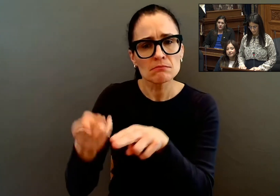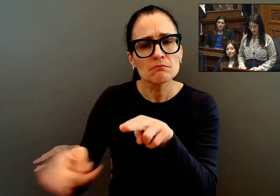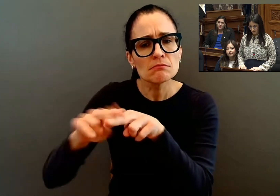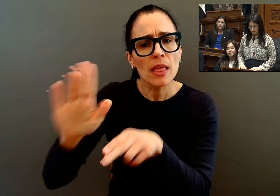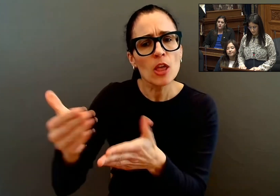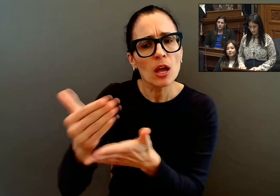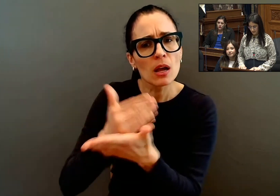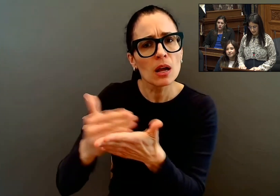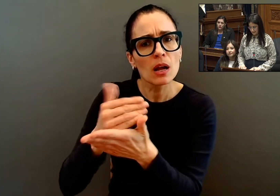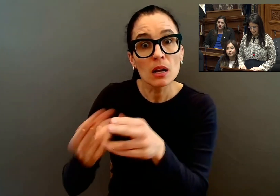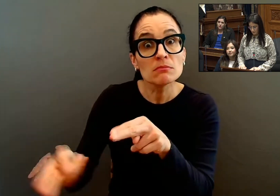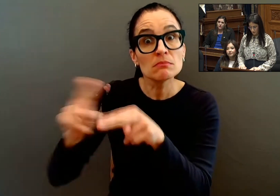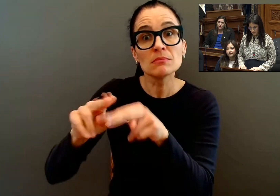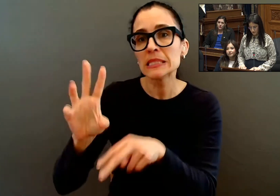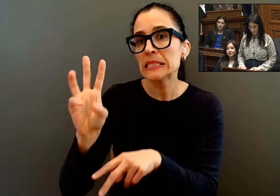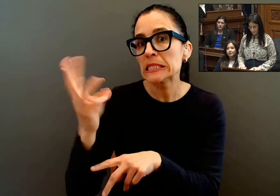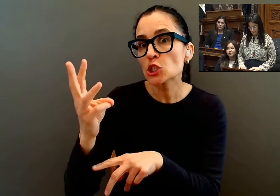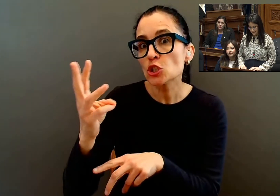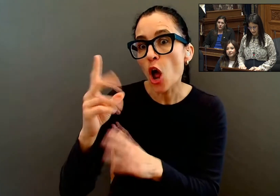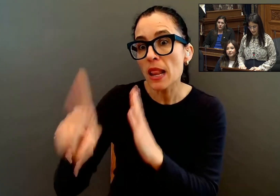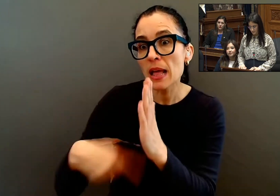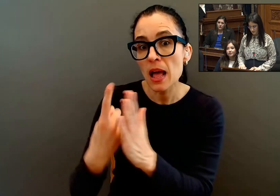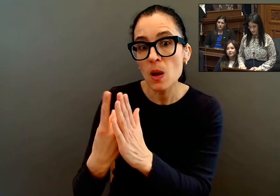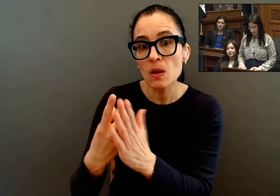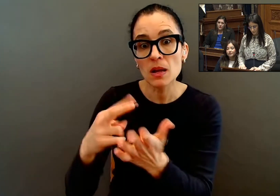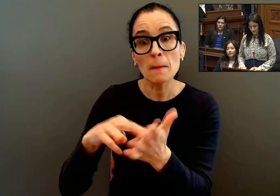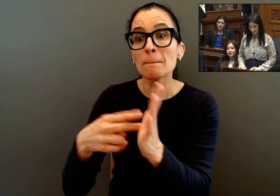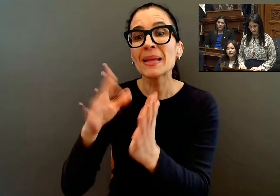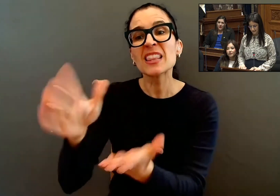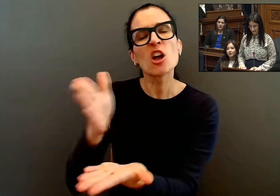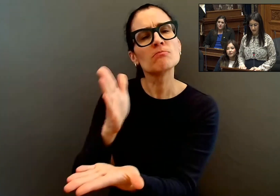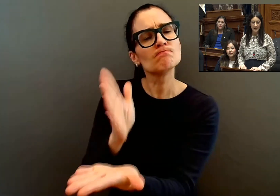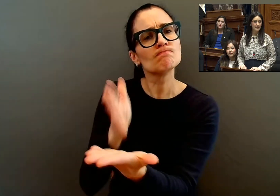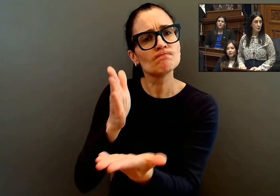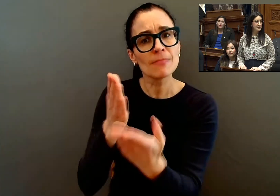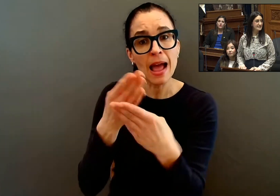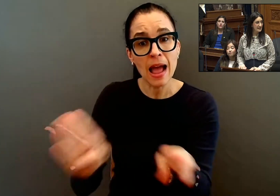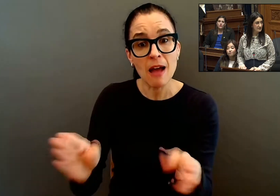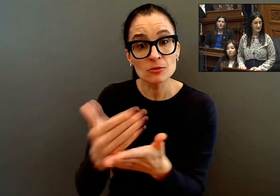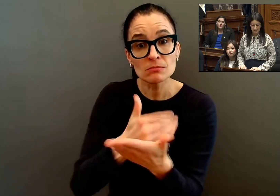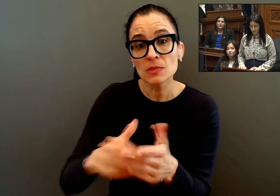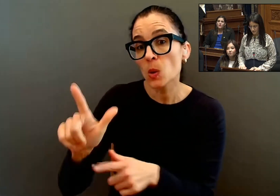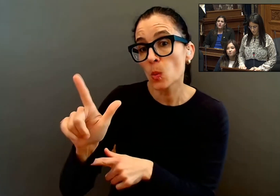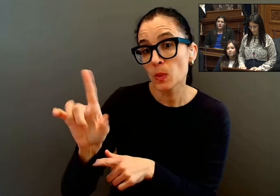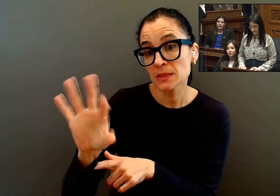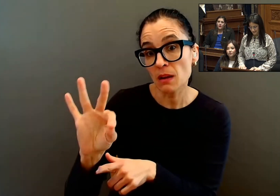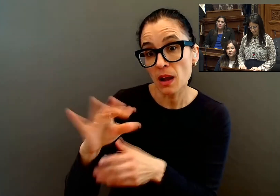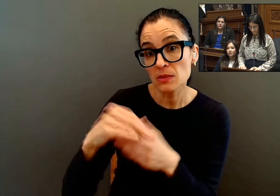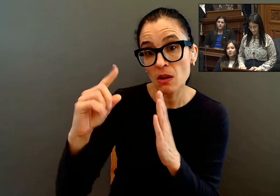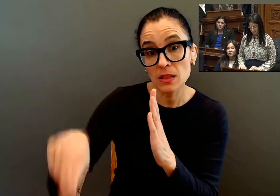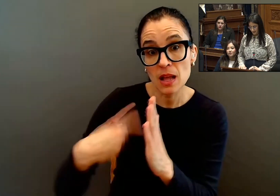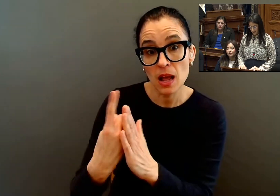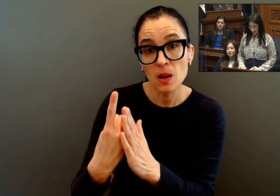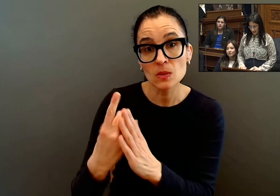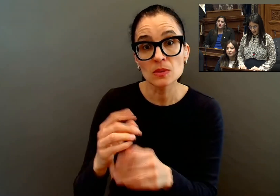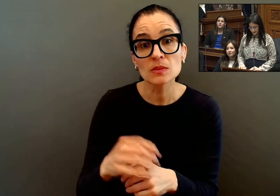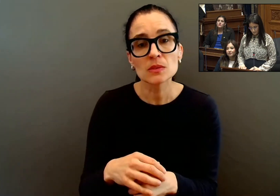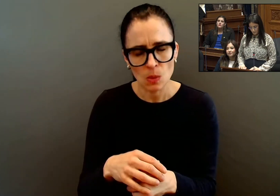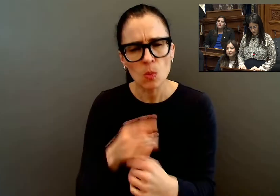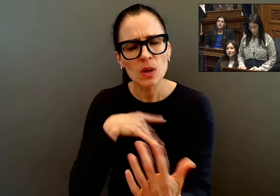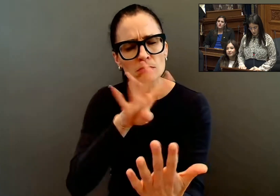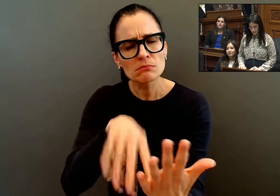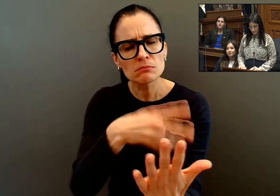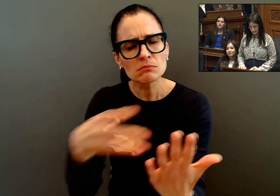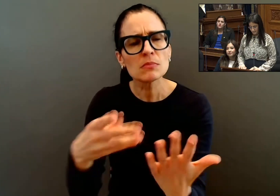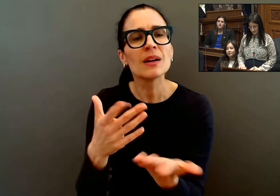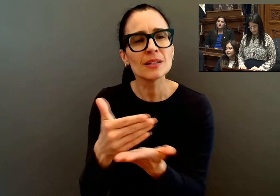hour. Developing and testing a wage grid for ECEs, which is now being tested at more than 70 centres throughout BC. And